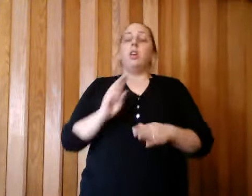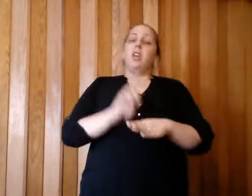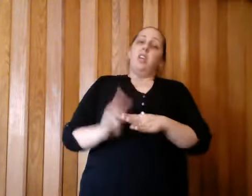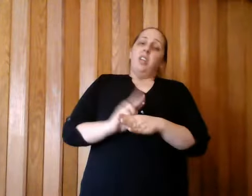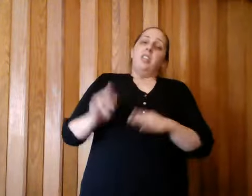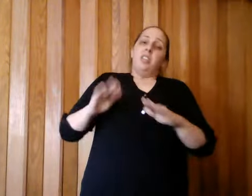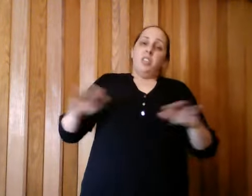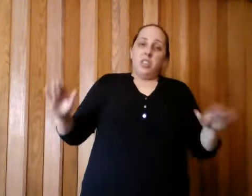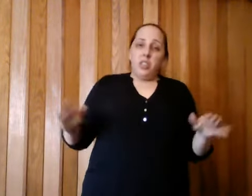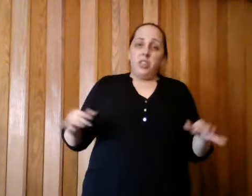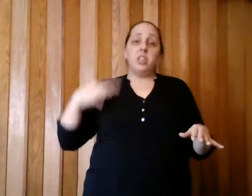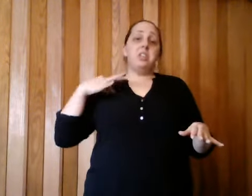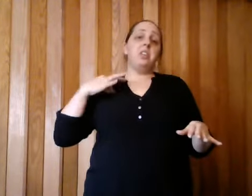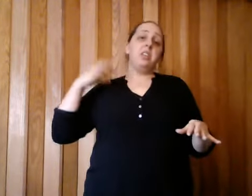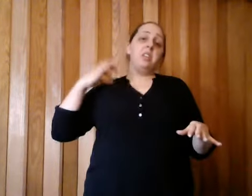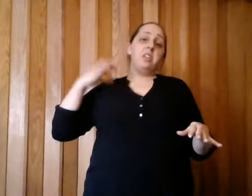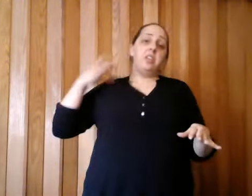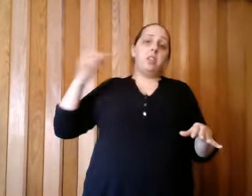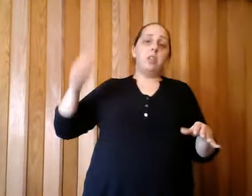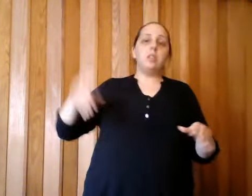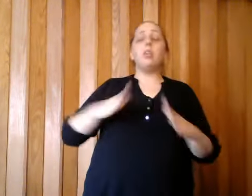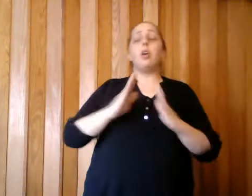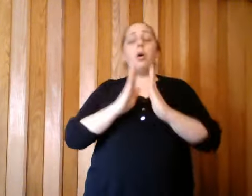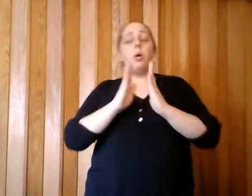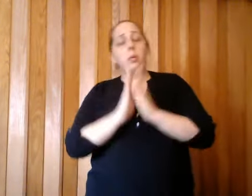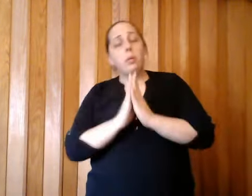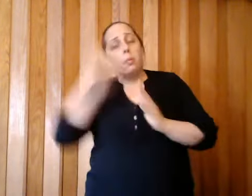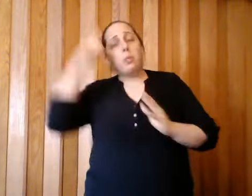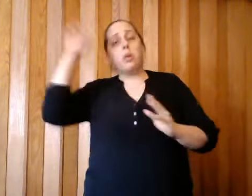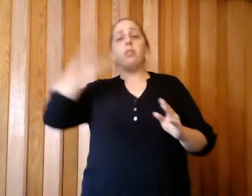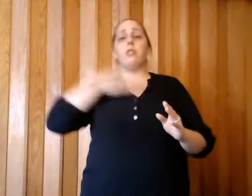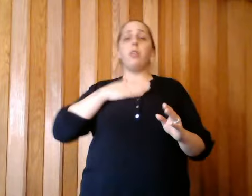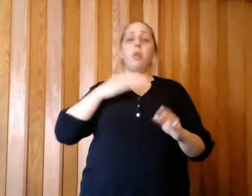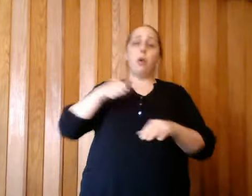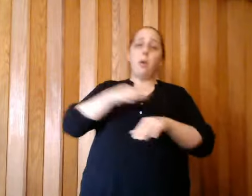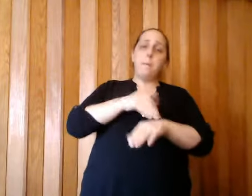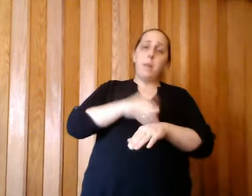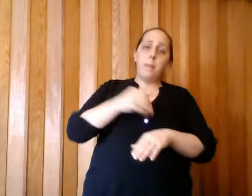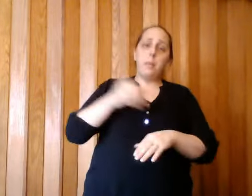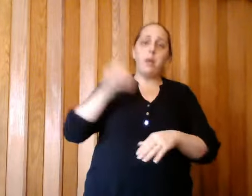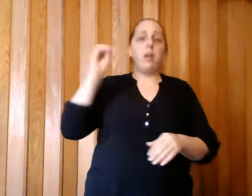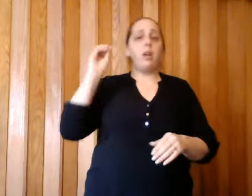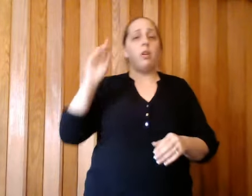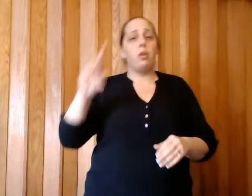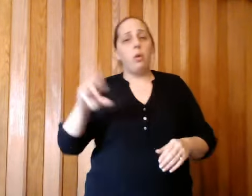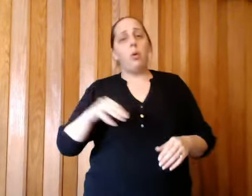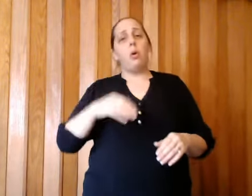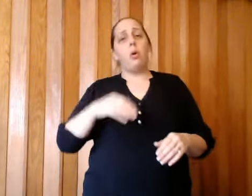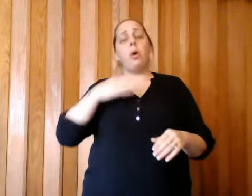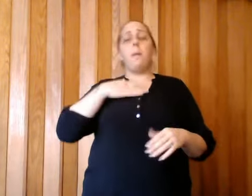sick grandmother, or they want to pray for and your flowers of smile and